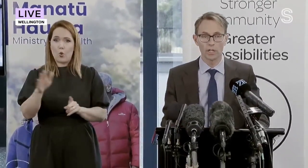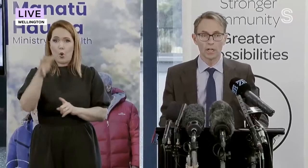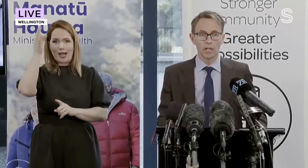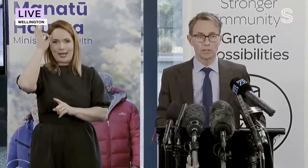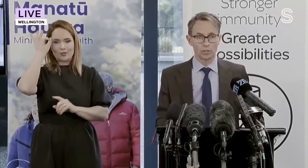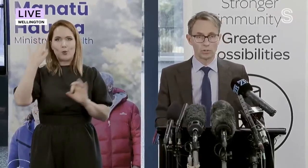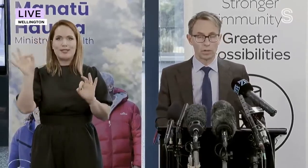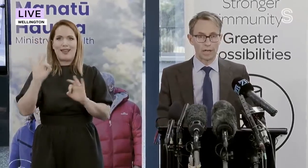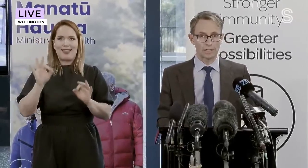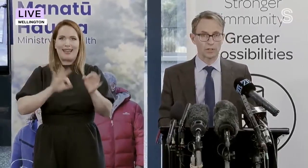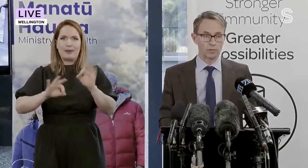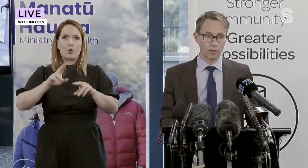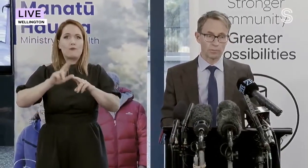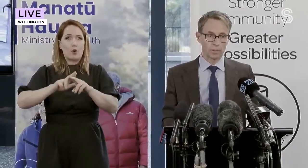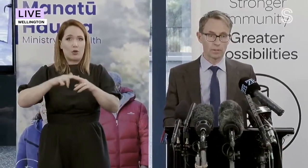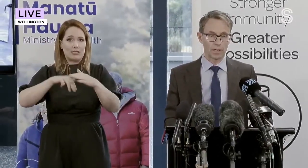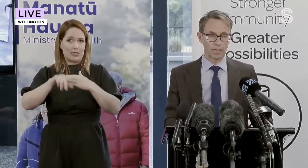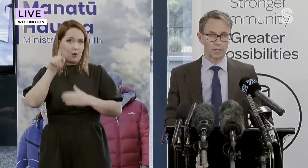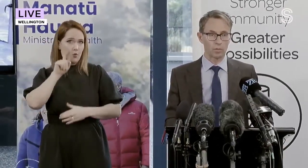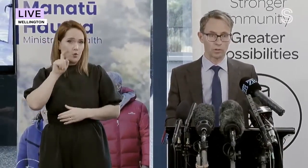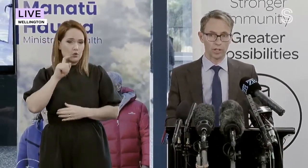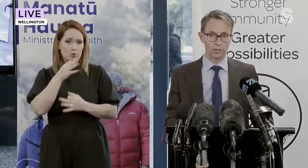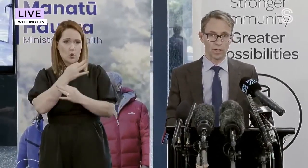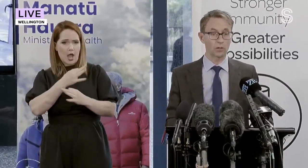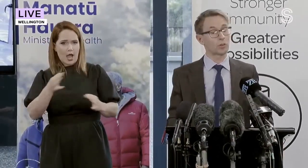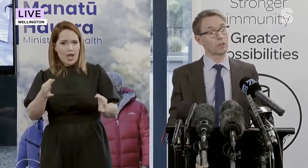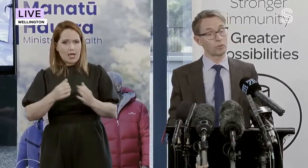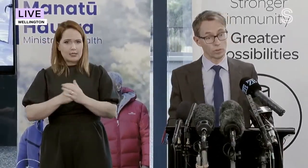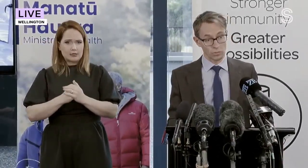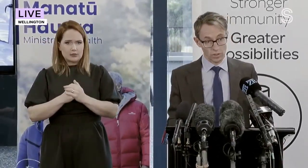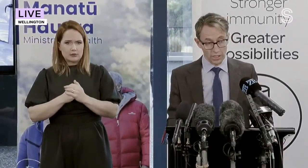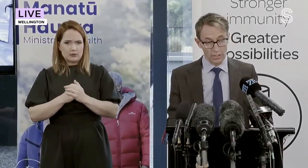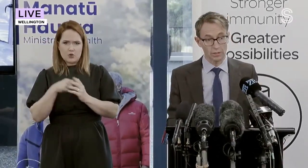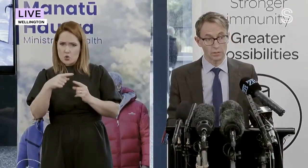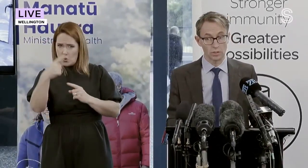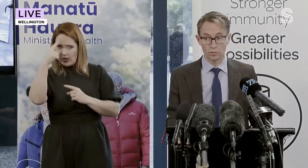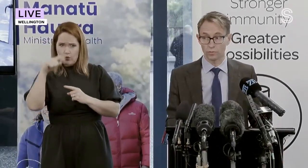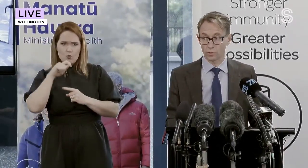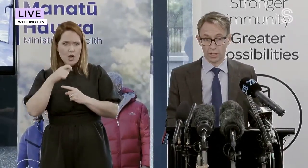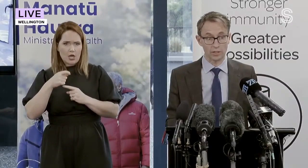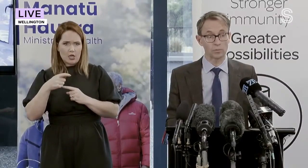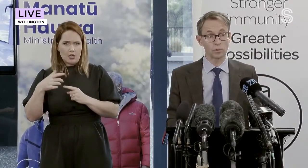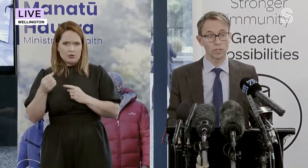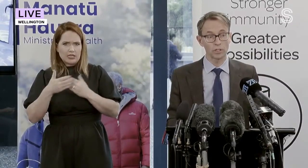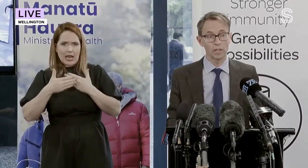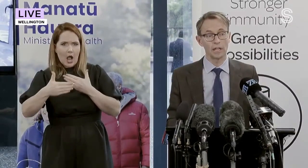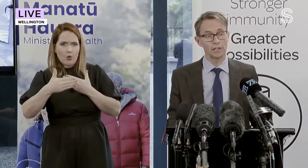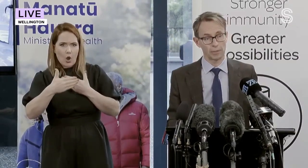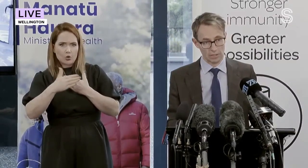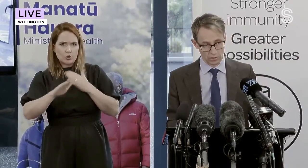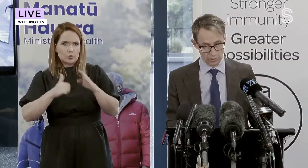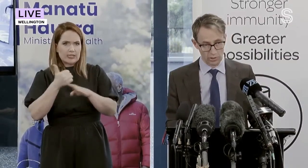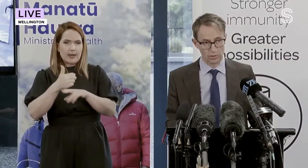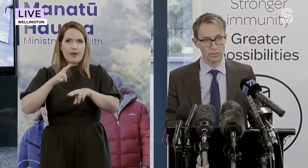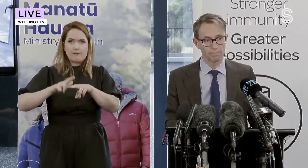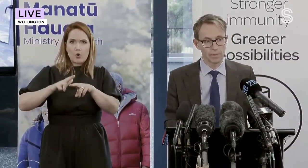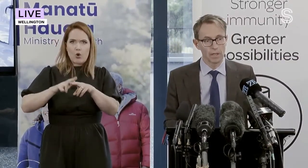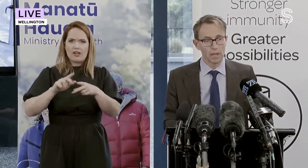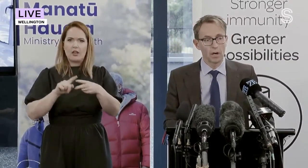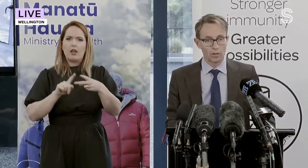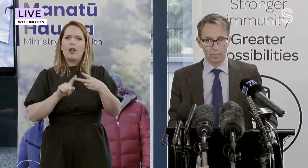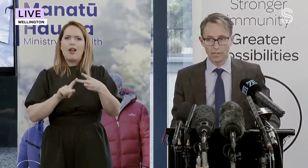water to ask of them how long they thought it would take to fluoridate their water and how much it would